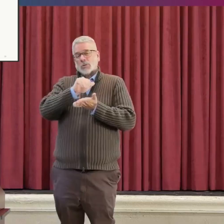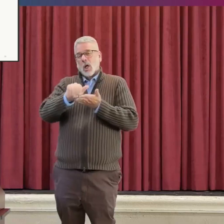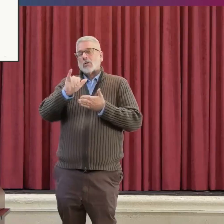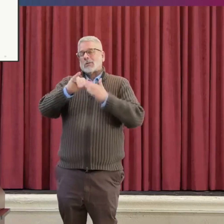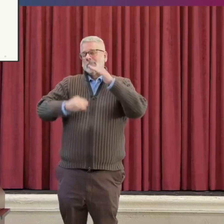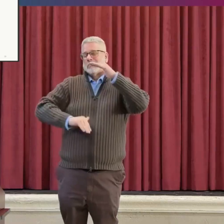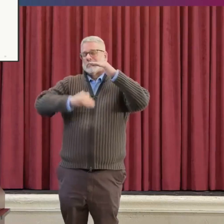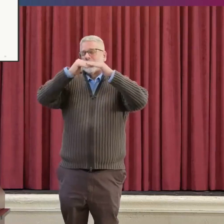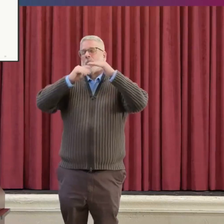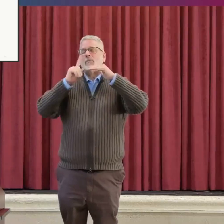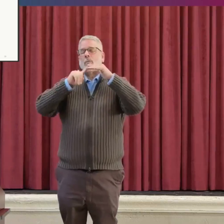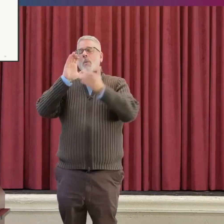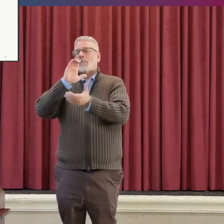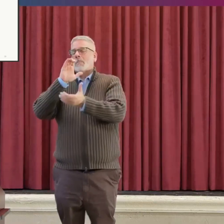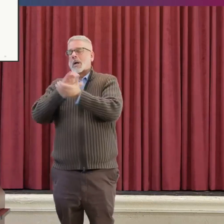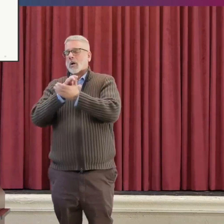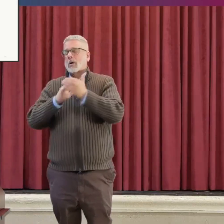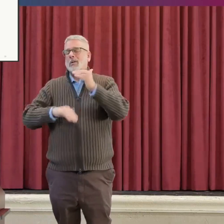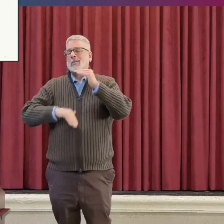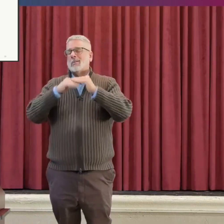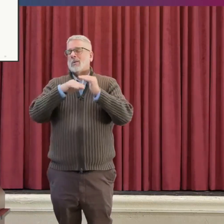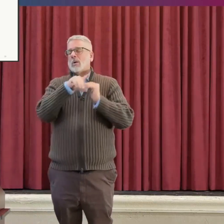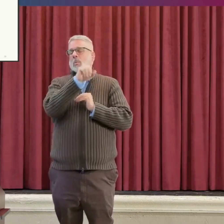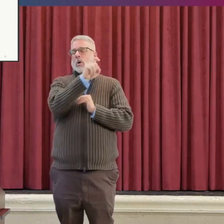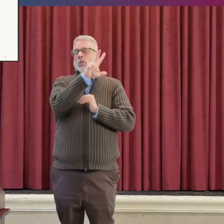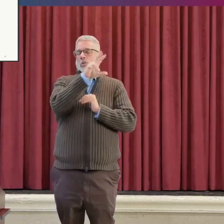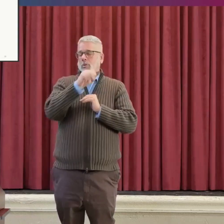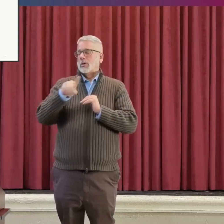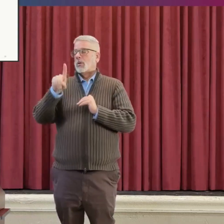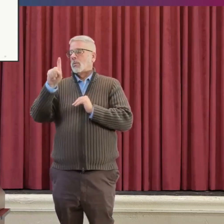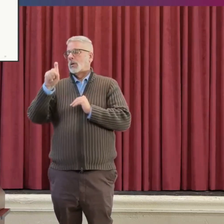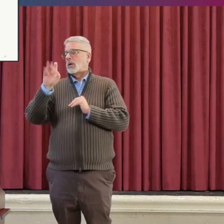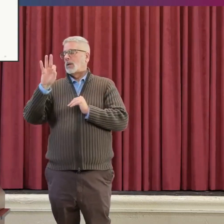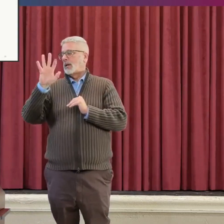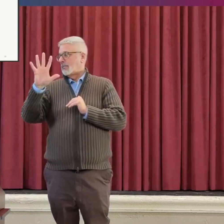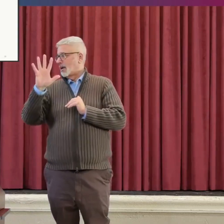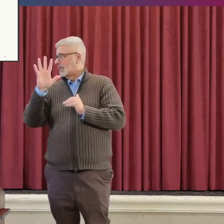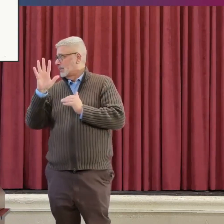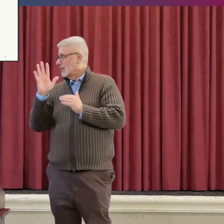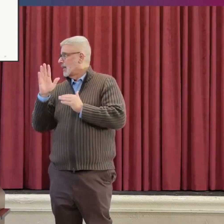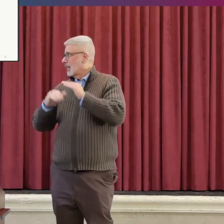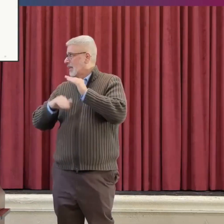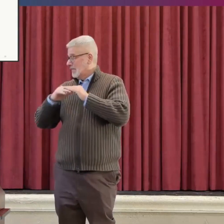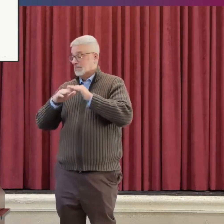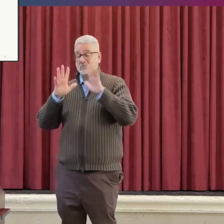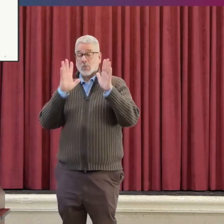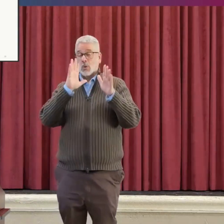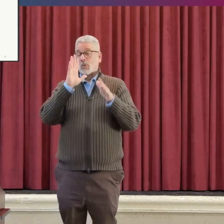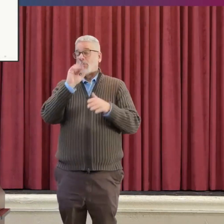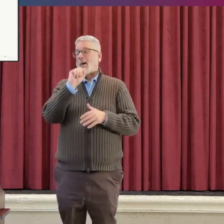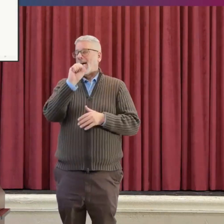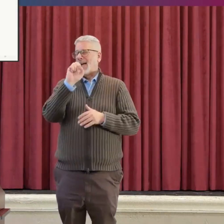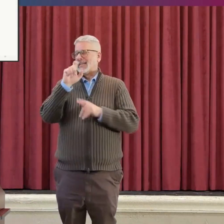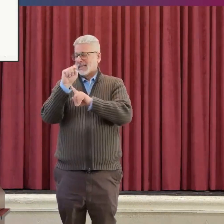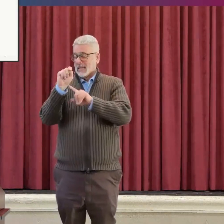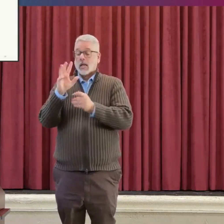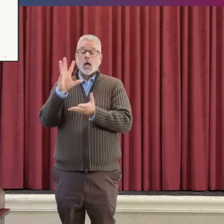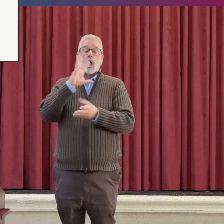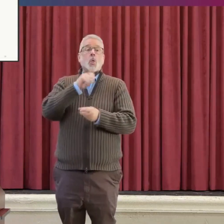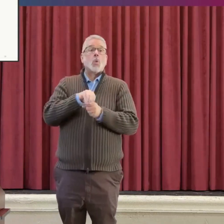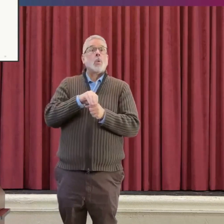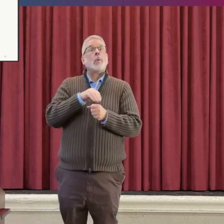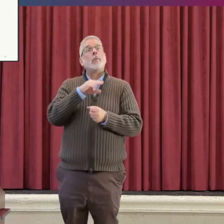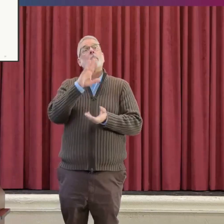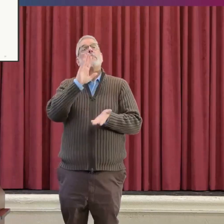asset limit, and married couple is $195,000 limits. And asset include